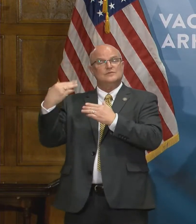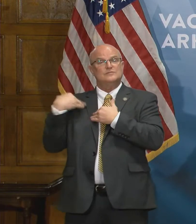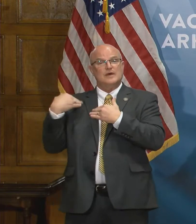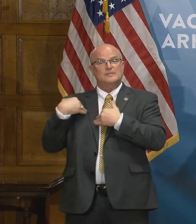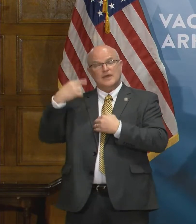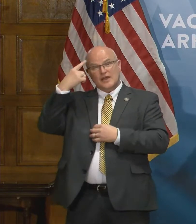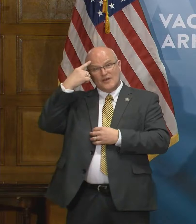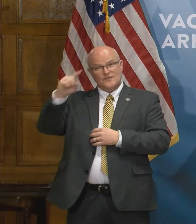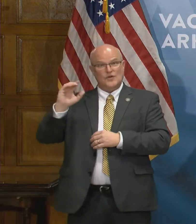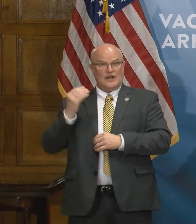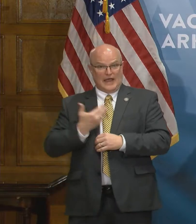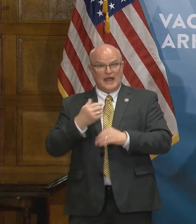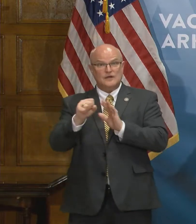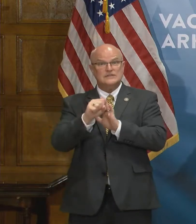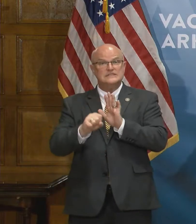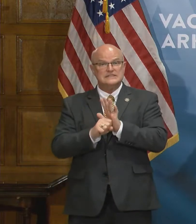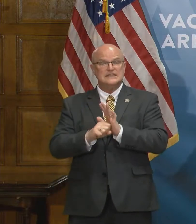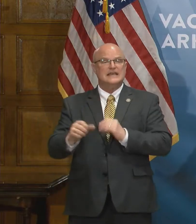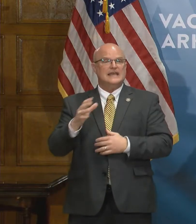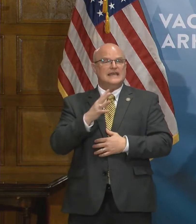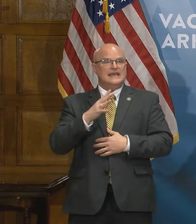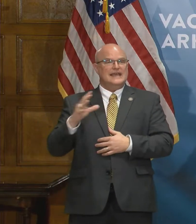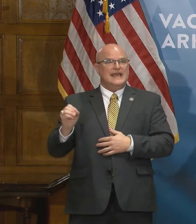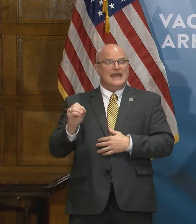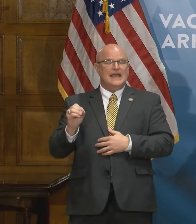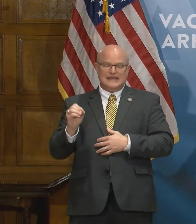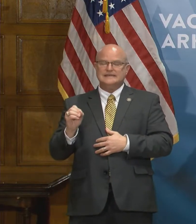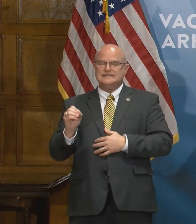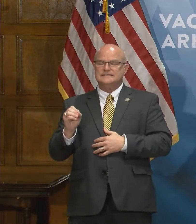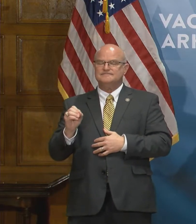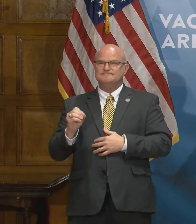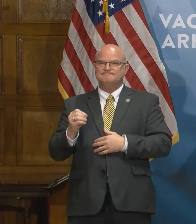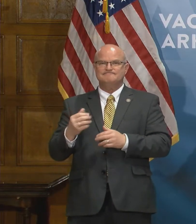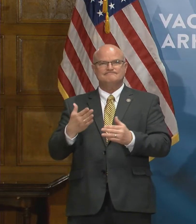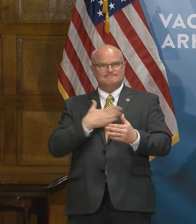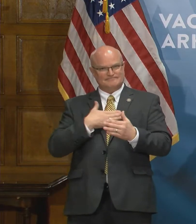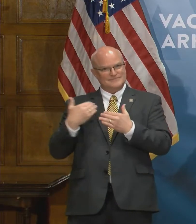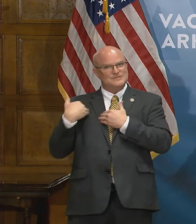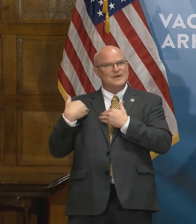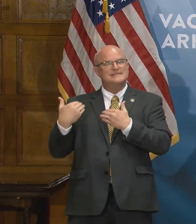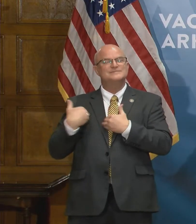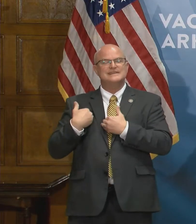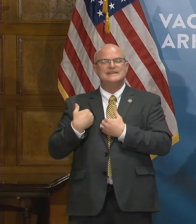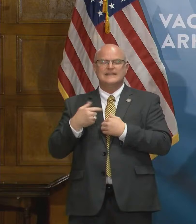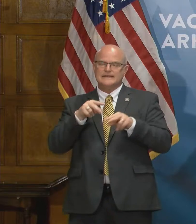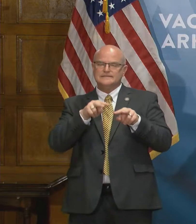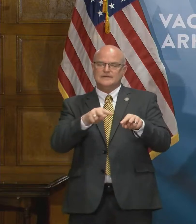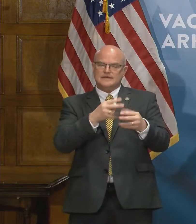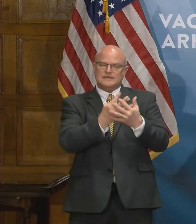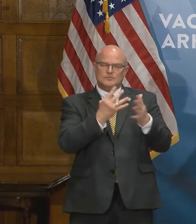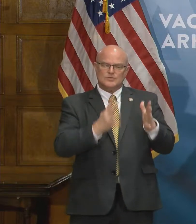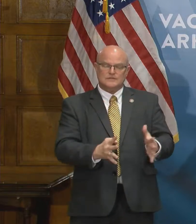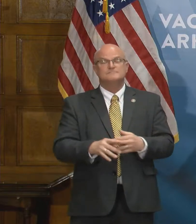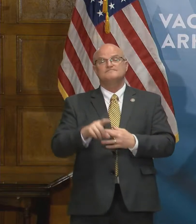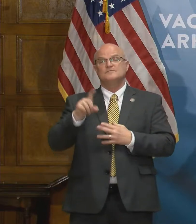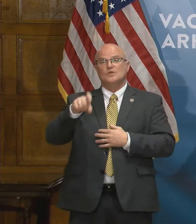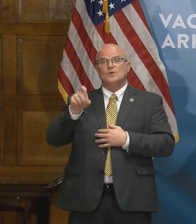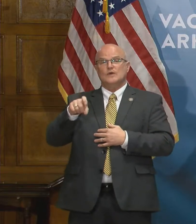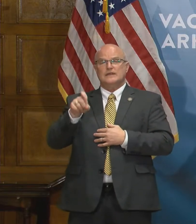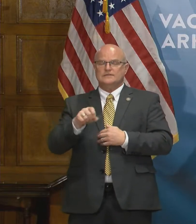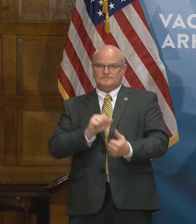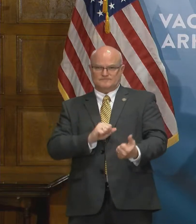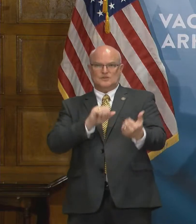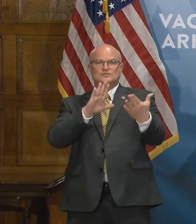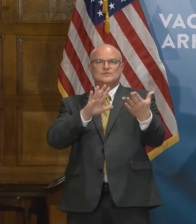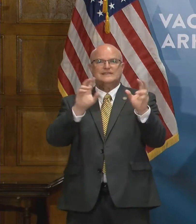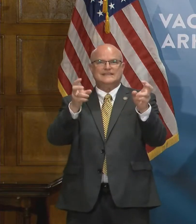for our state, and it rides on my shoulders, and I look at our prison population. We need to